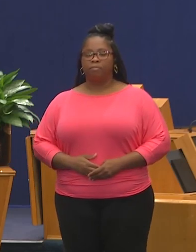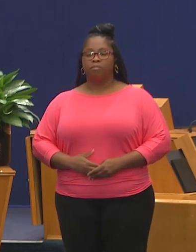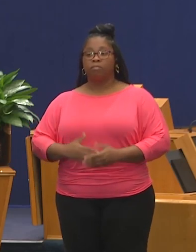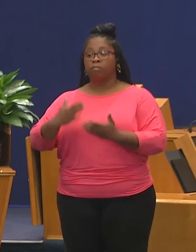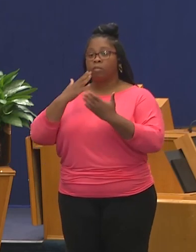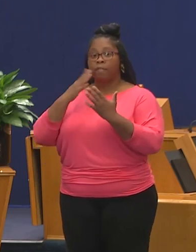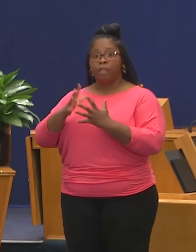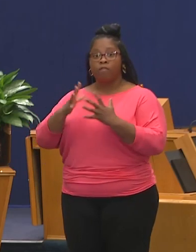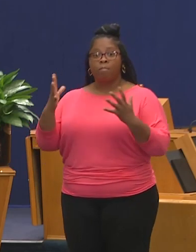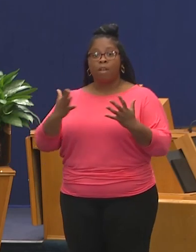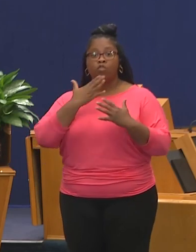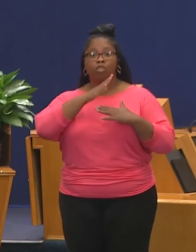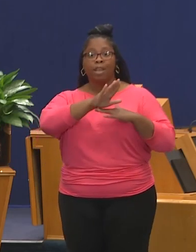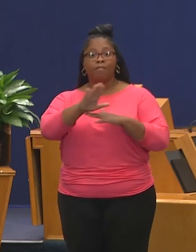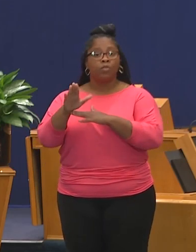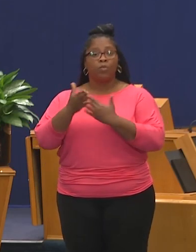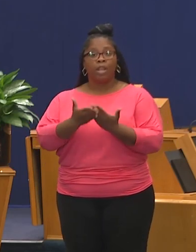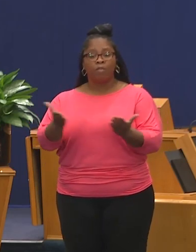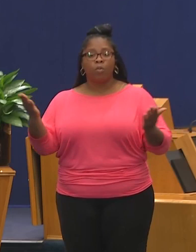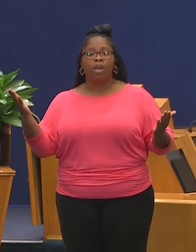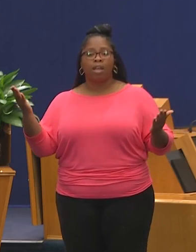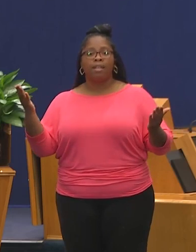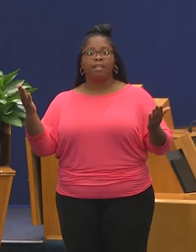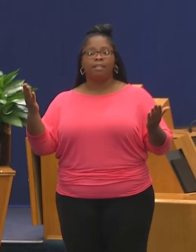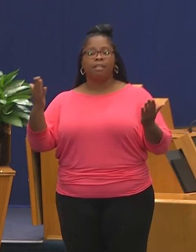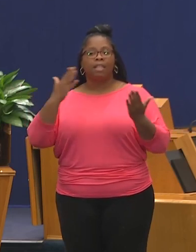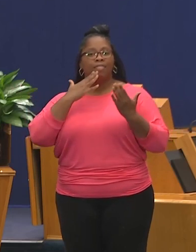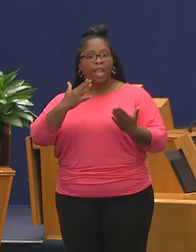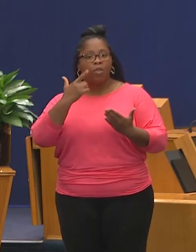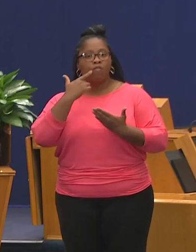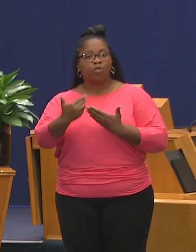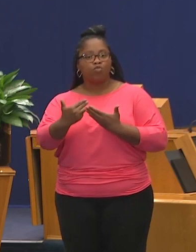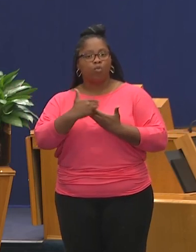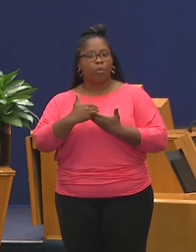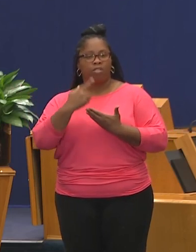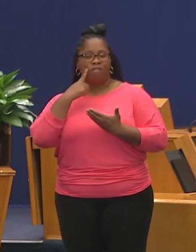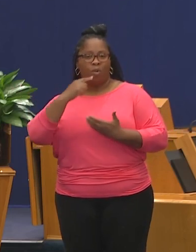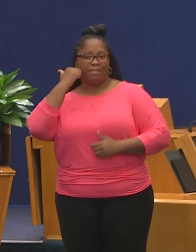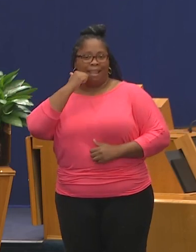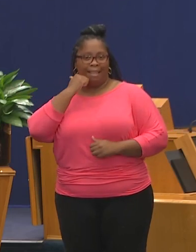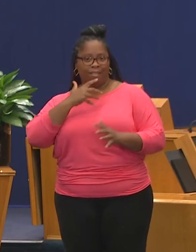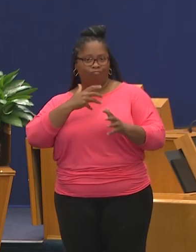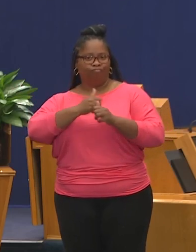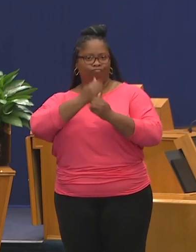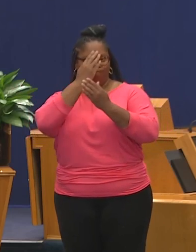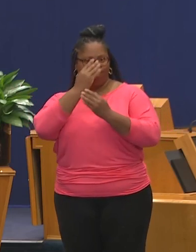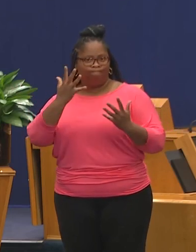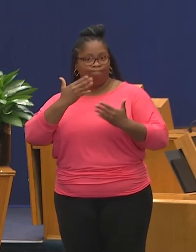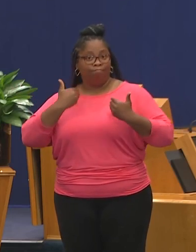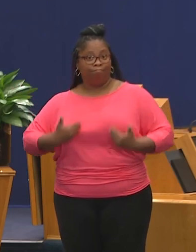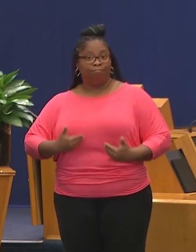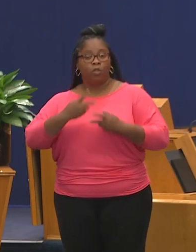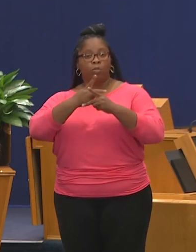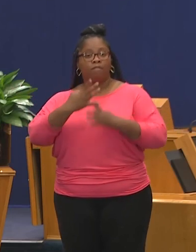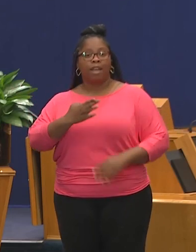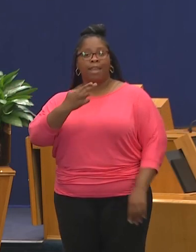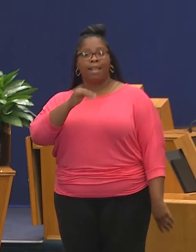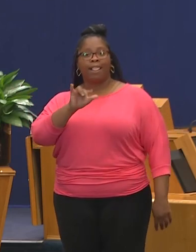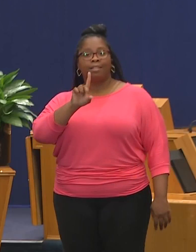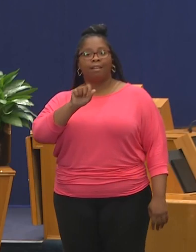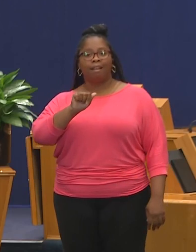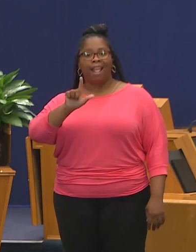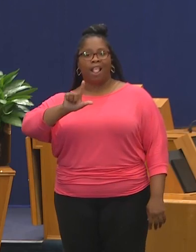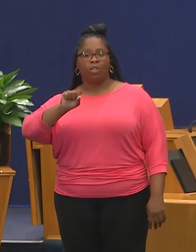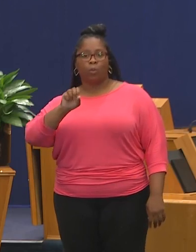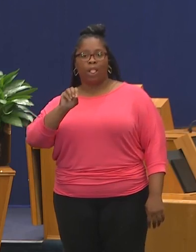Thank you very much, and good afternoon, everyone, and thank you for joining us on this daily briefing. I'm Supervisor Hilda L. Solis, Chair